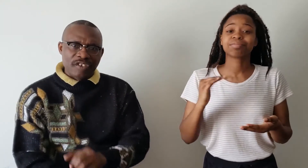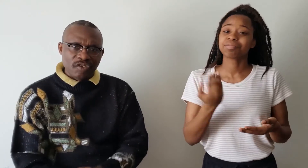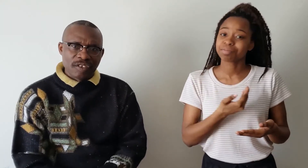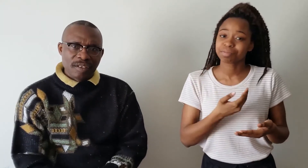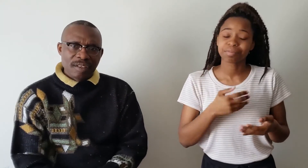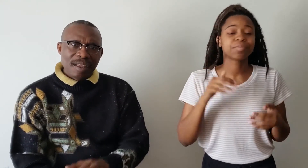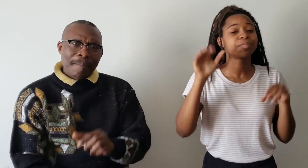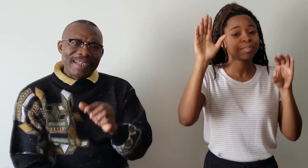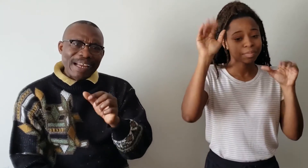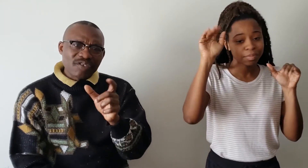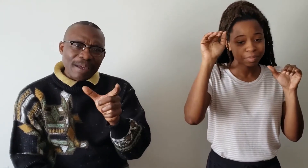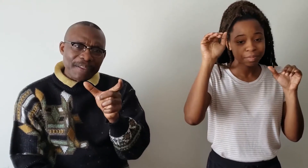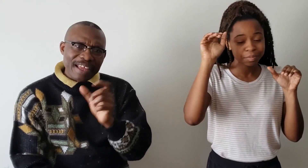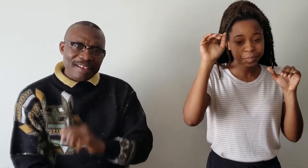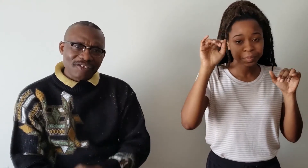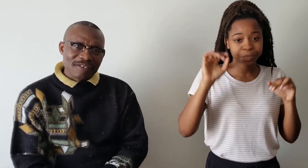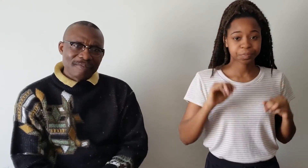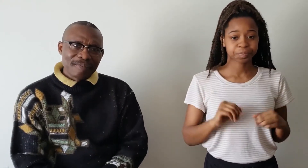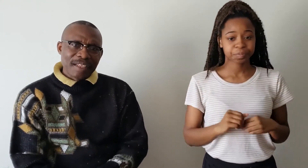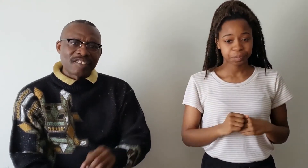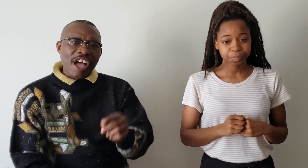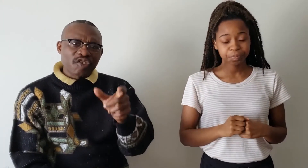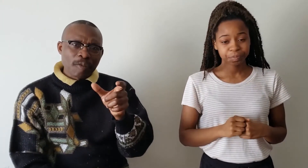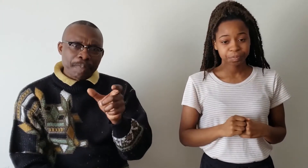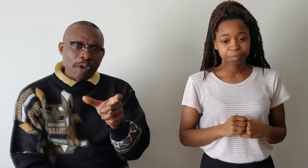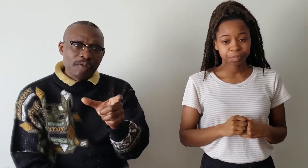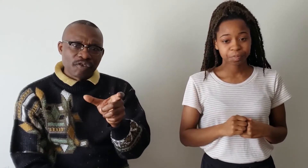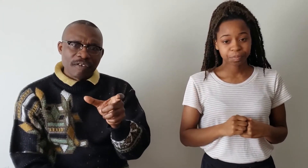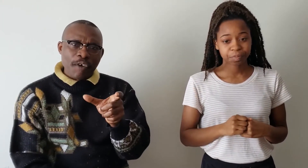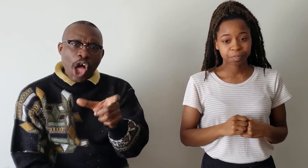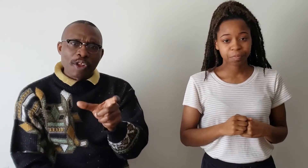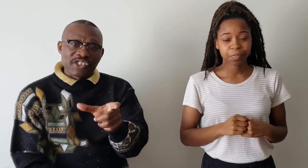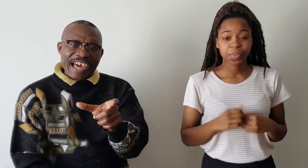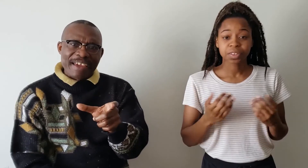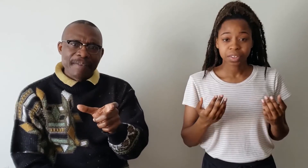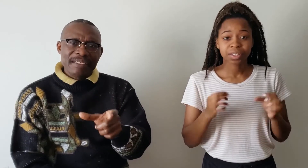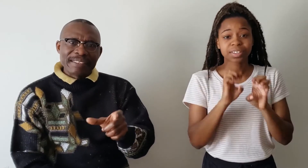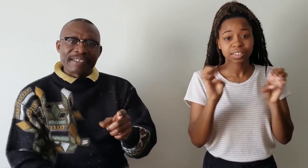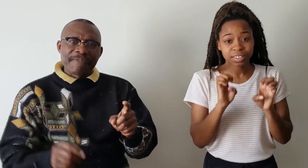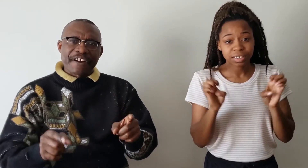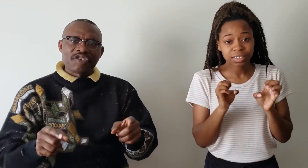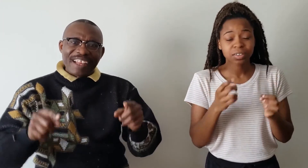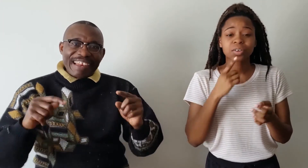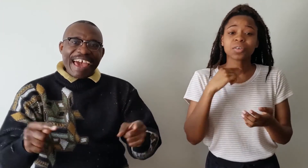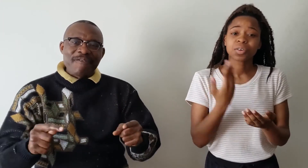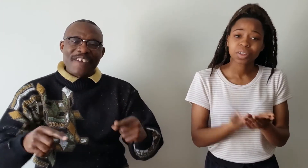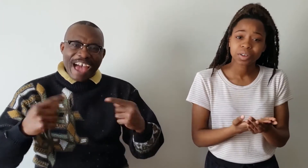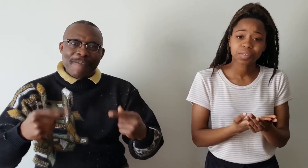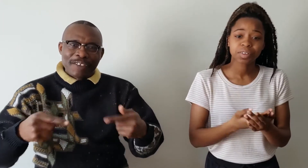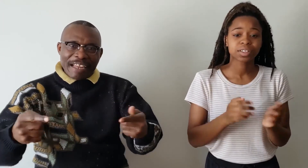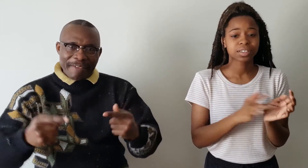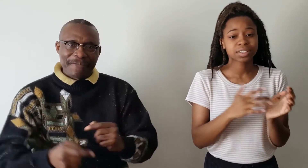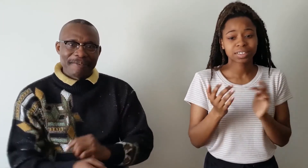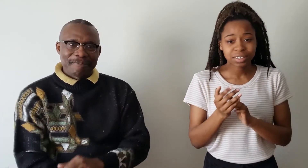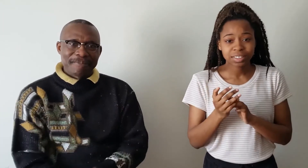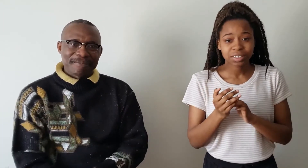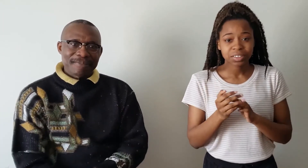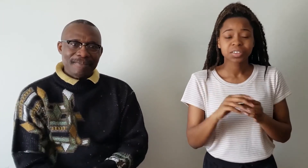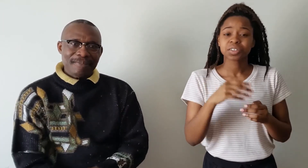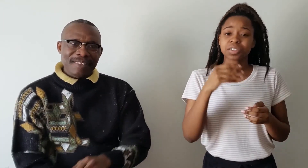sins. But know something else? It also proves for all time that there is life after death.